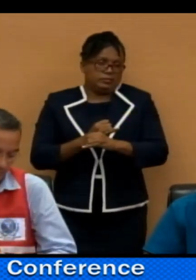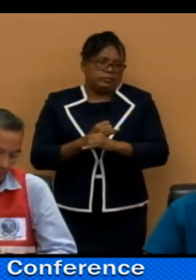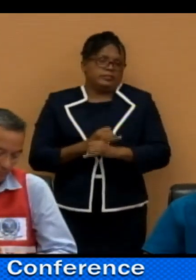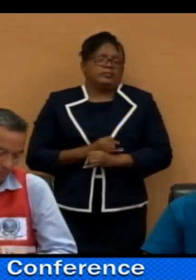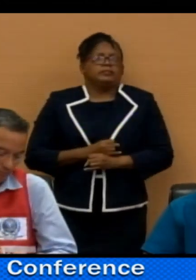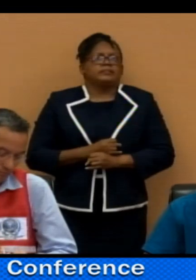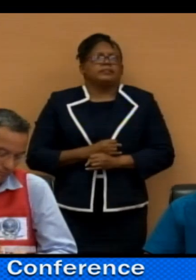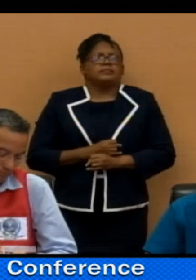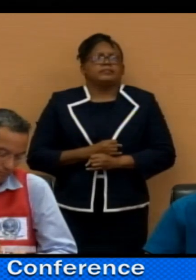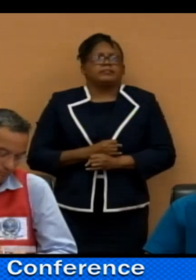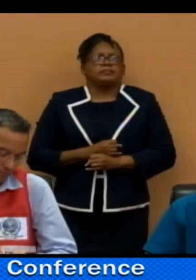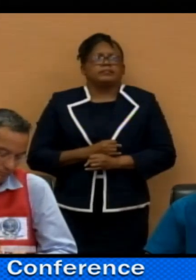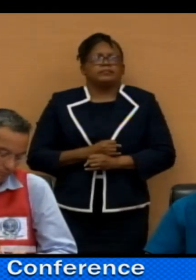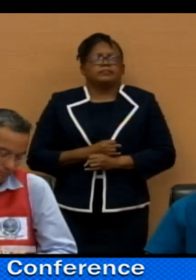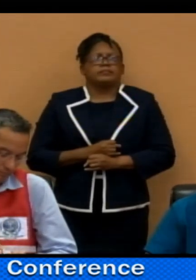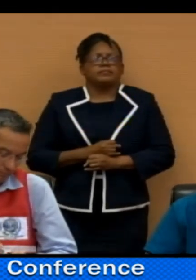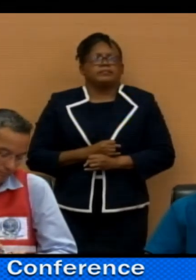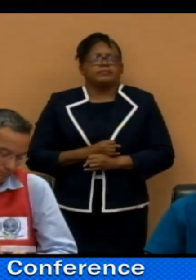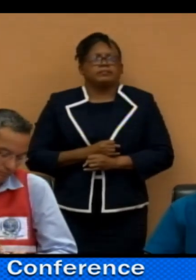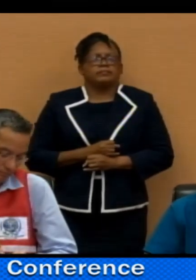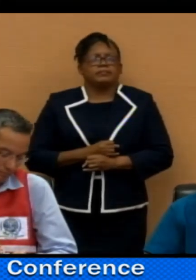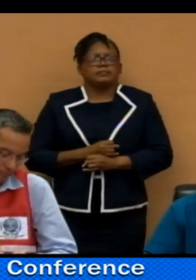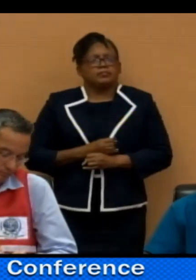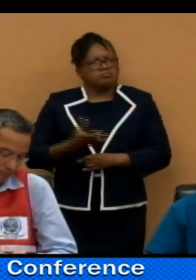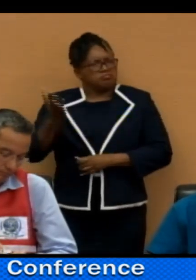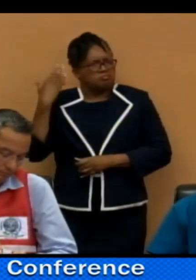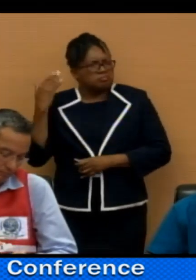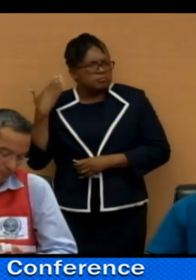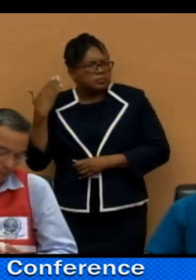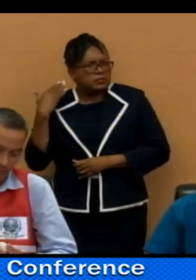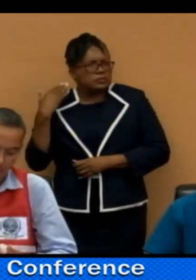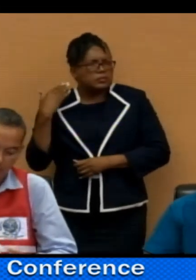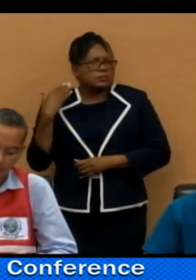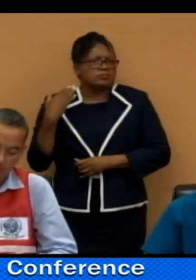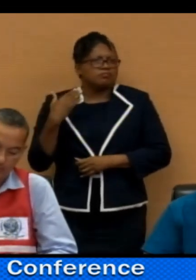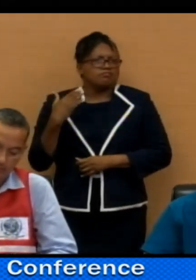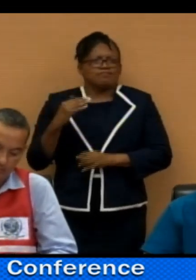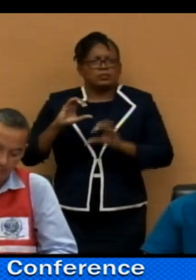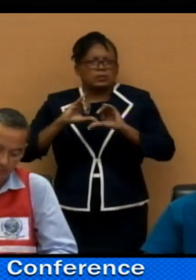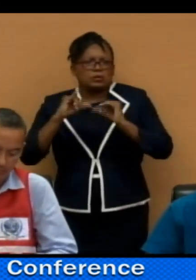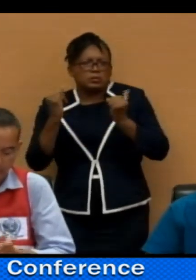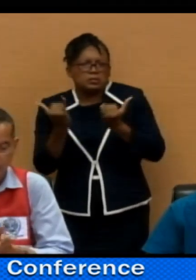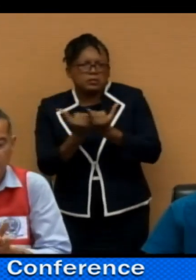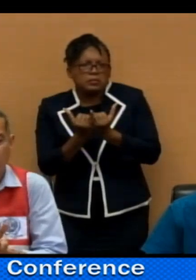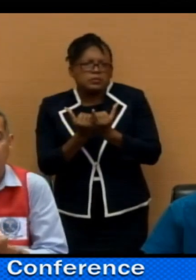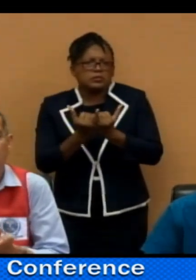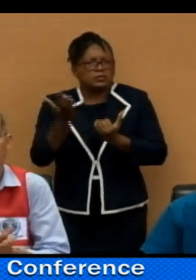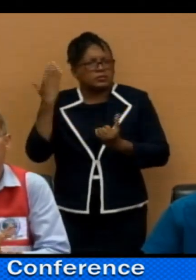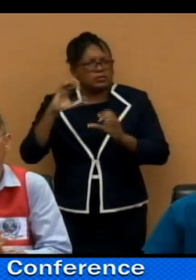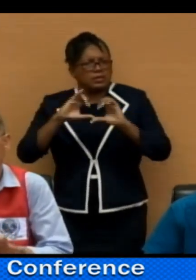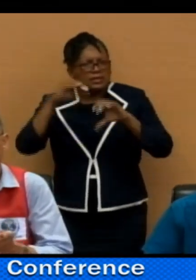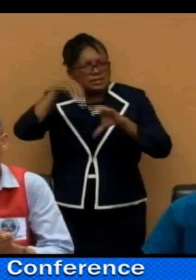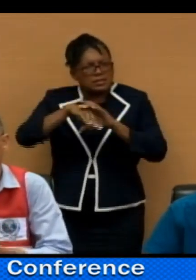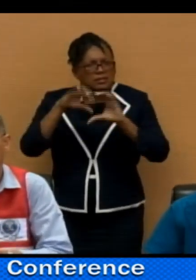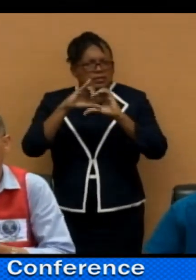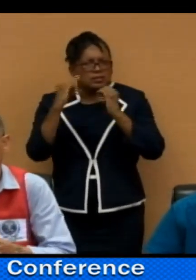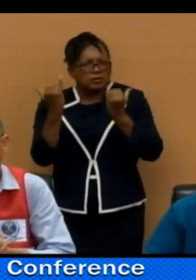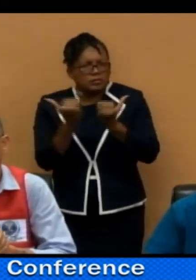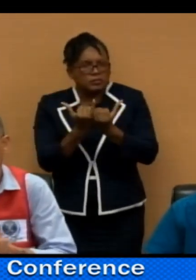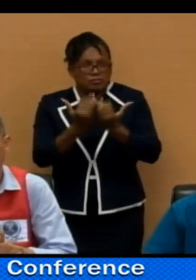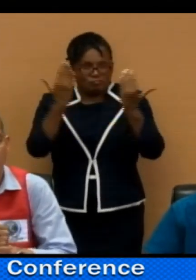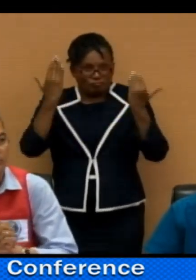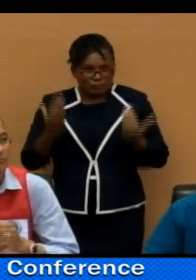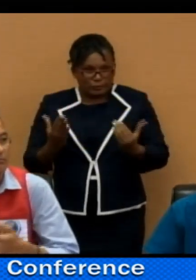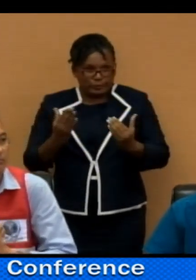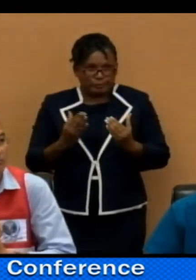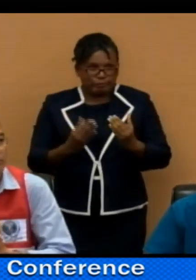isolation and community transmission phase for quite a while. We have now gotten our official imported